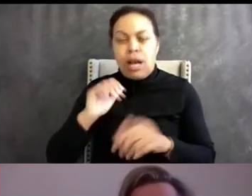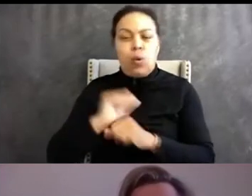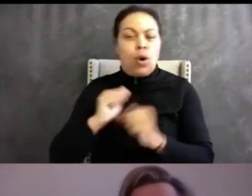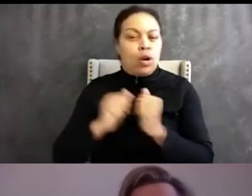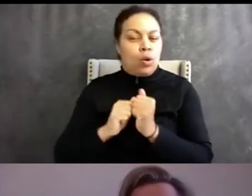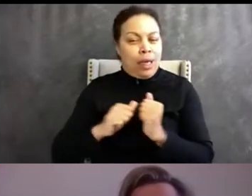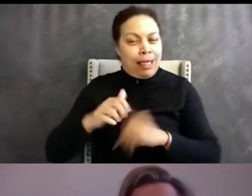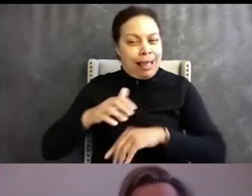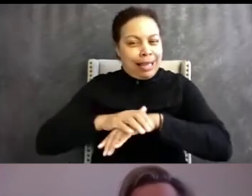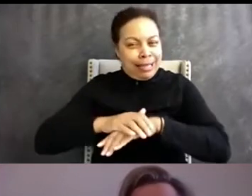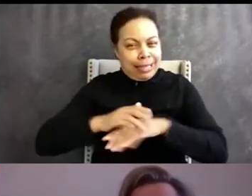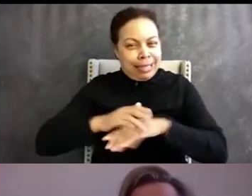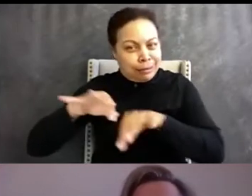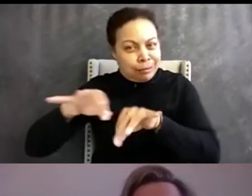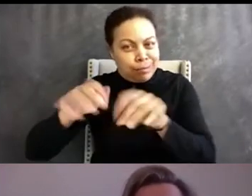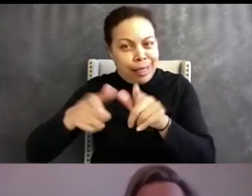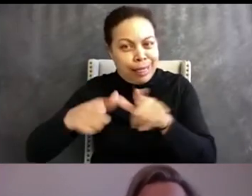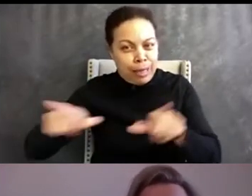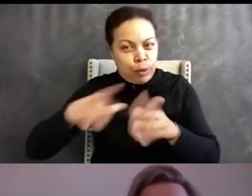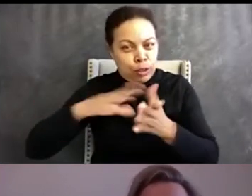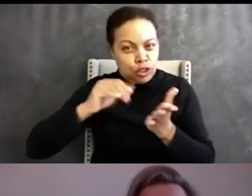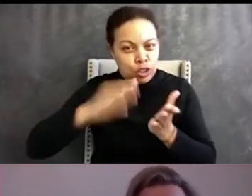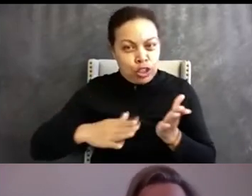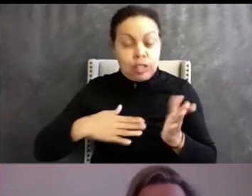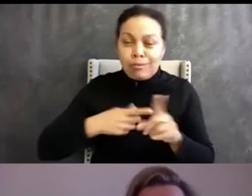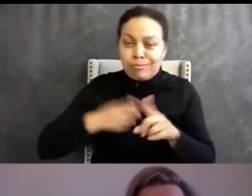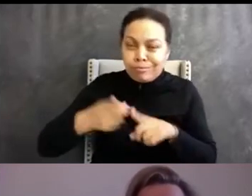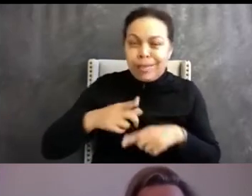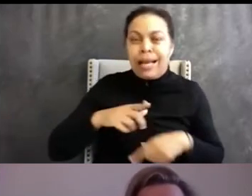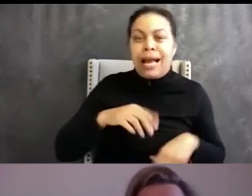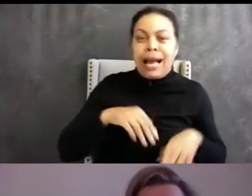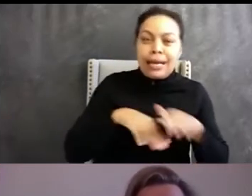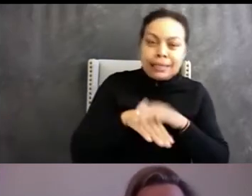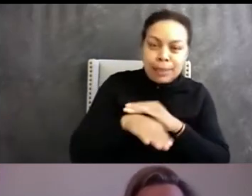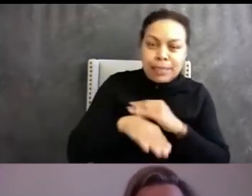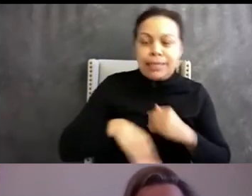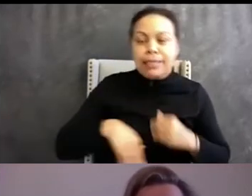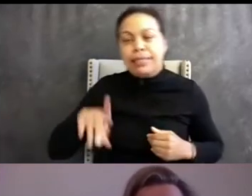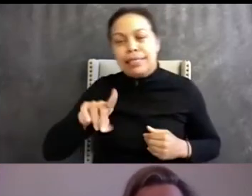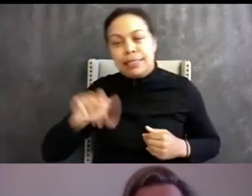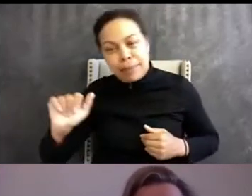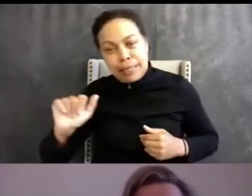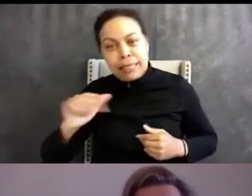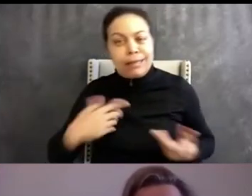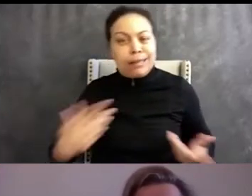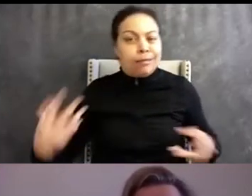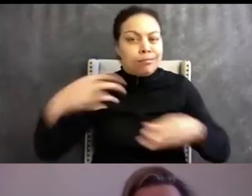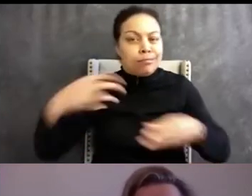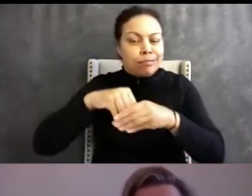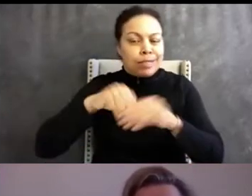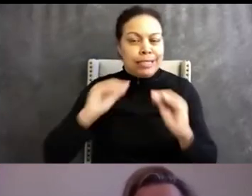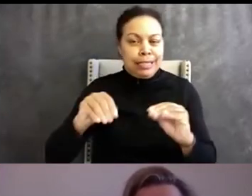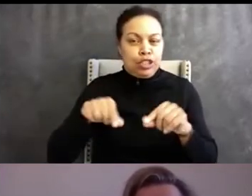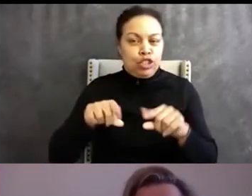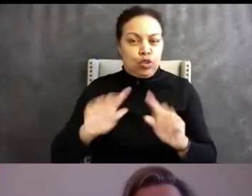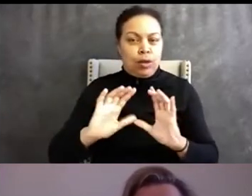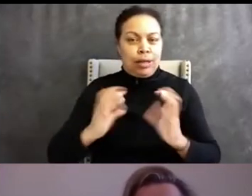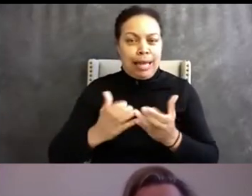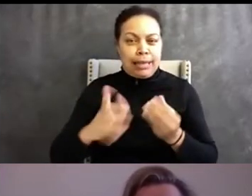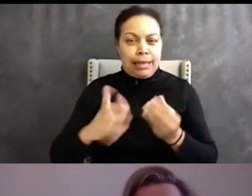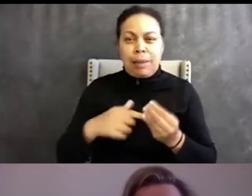a lot of work with accessibility, disability, teaching it in my classes about